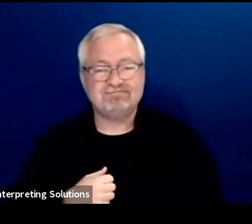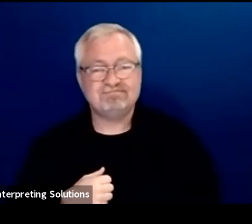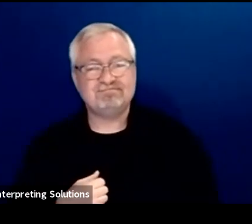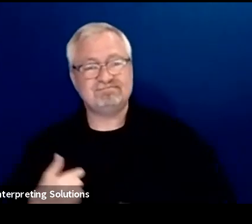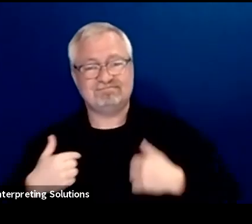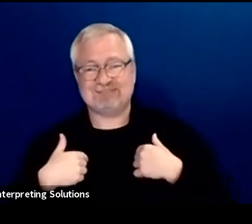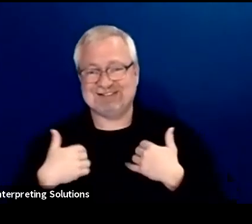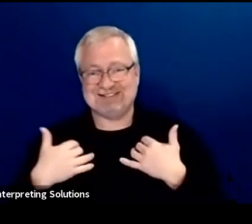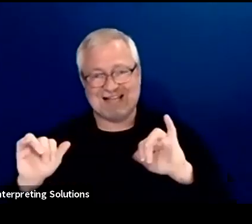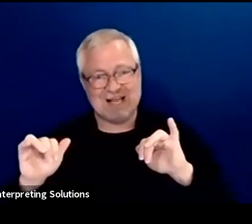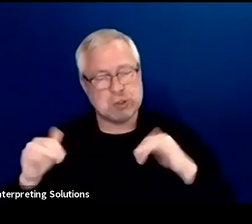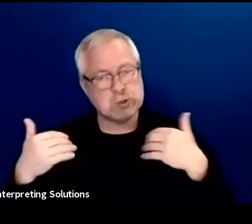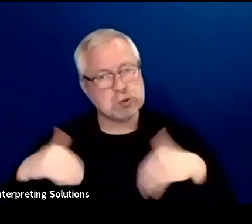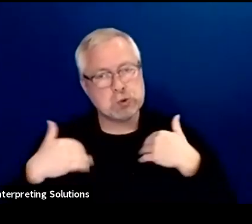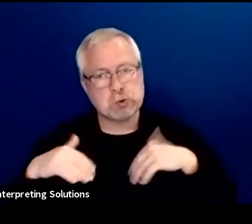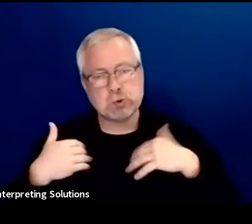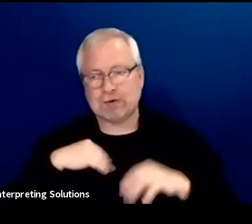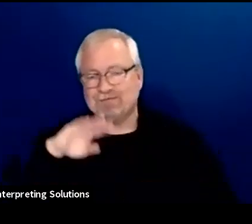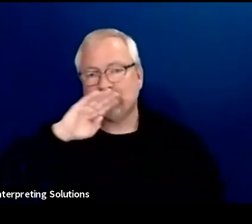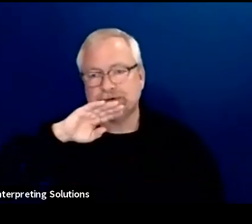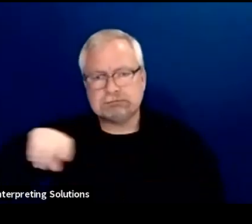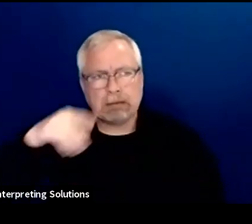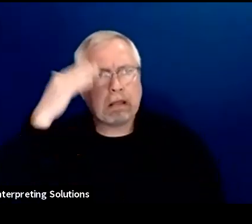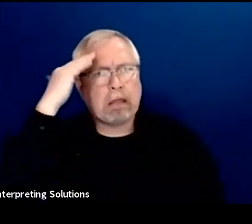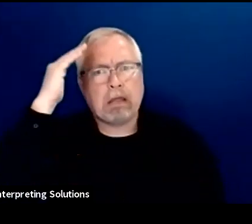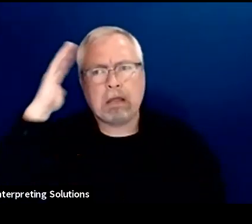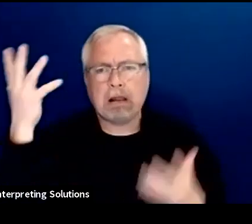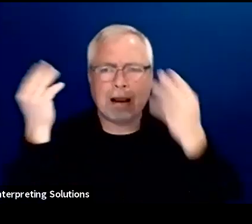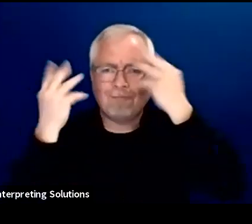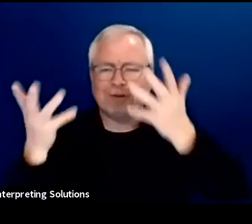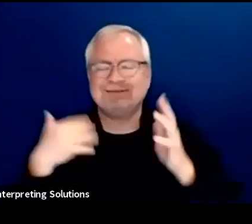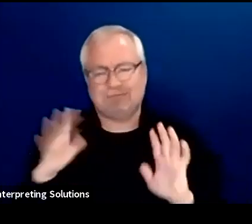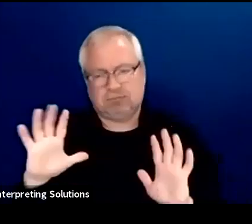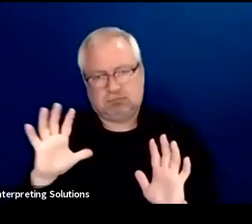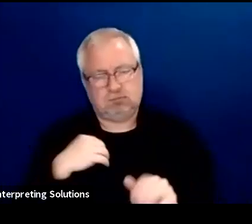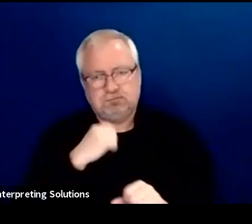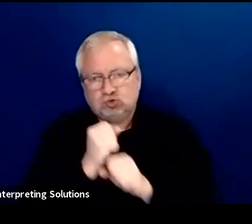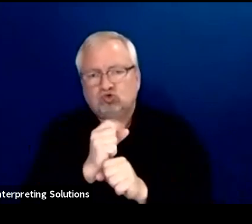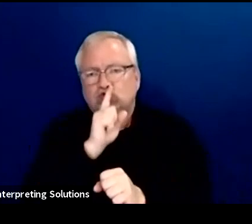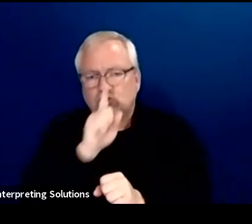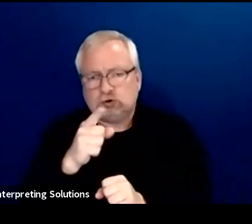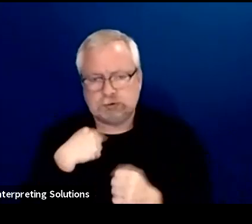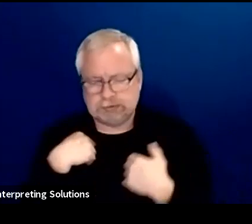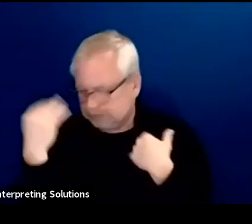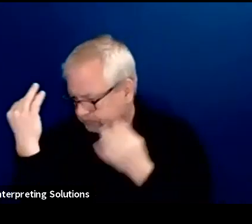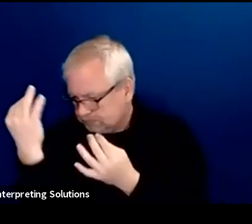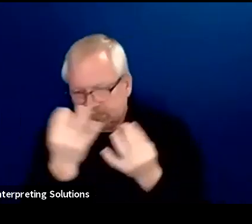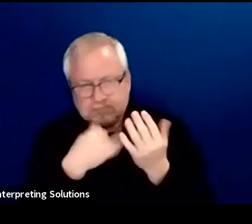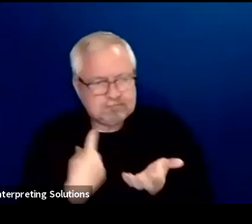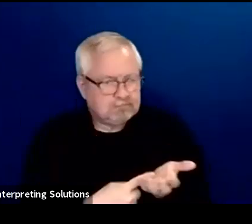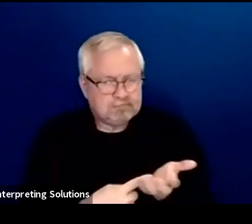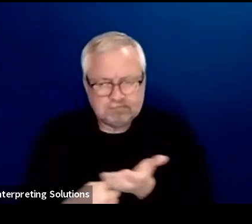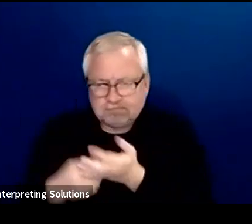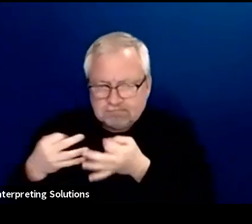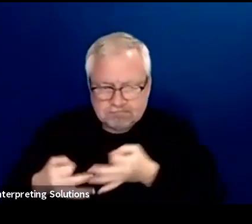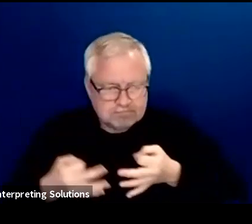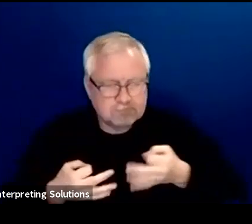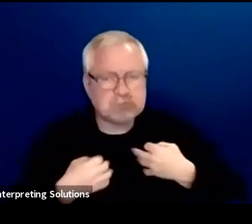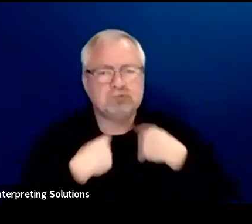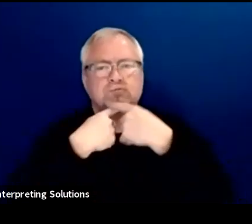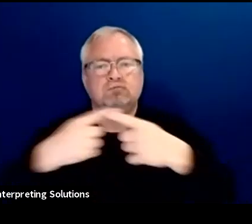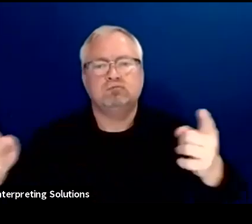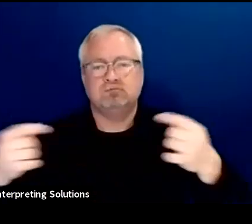frustrating. So we're trying to make sure that we are deliberate in our thinking. I can tell you we've been having a lot of conversations since the stay-at-home